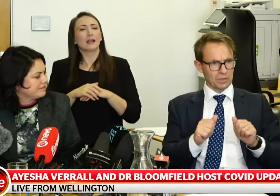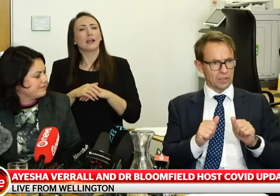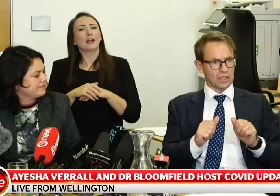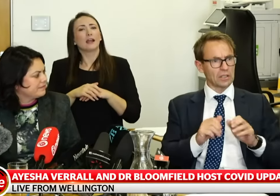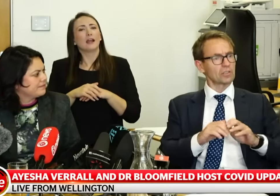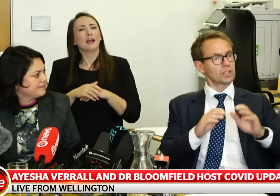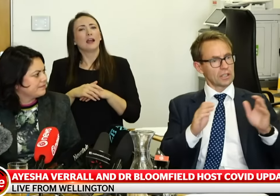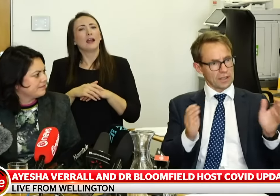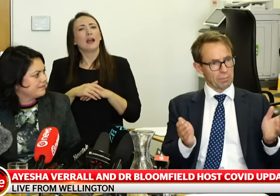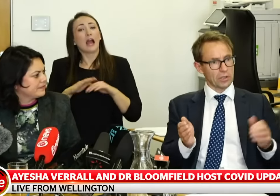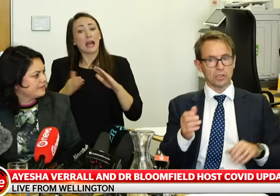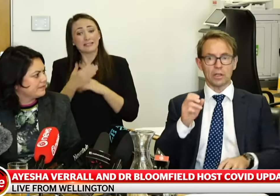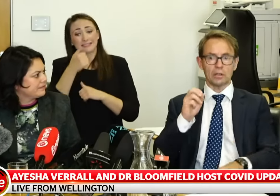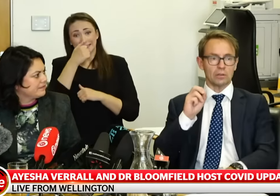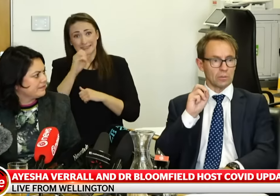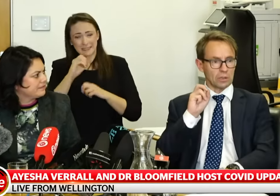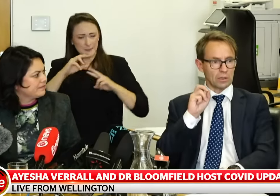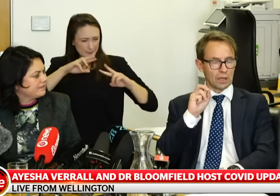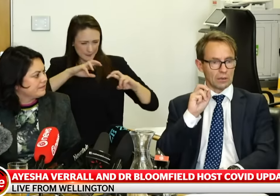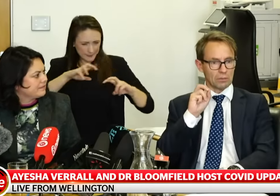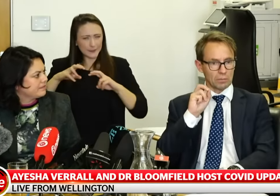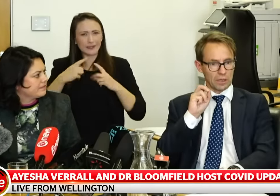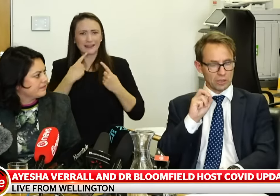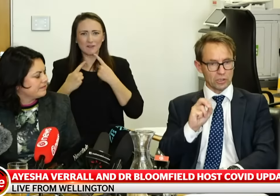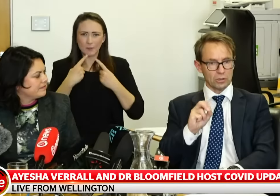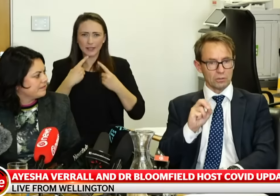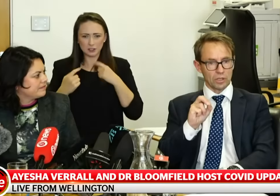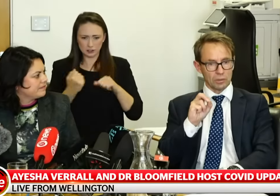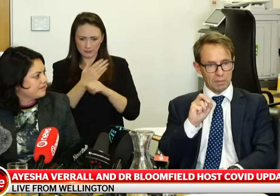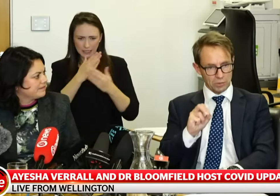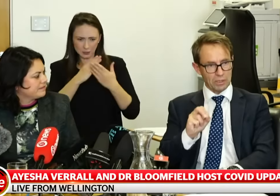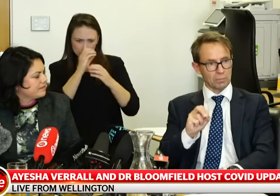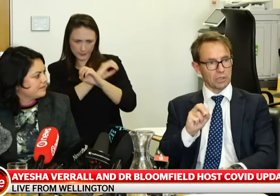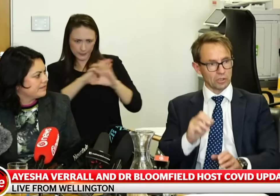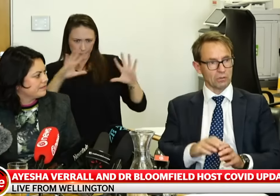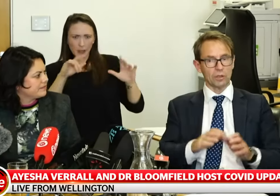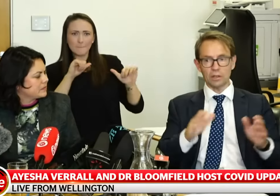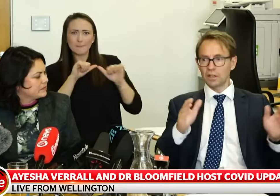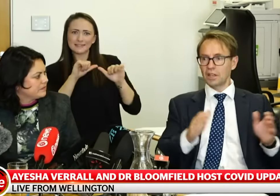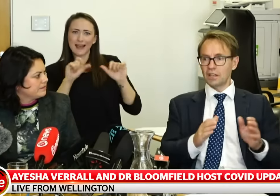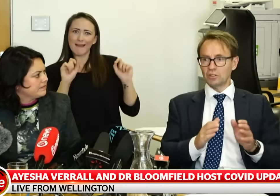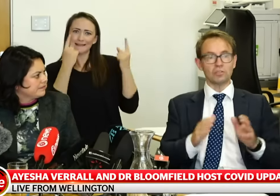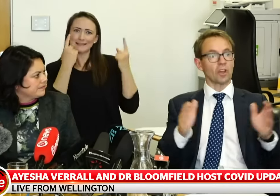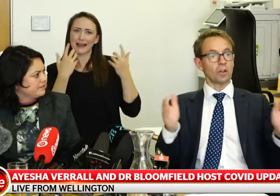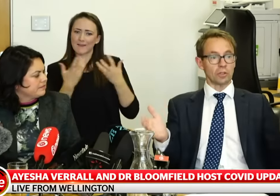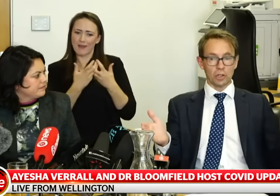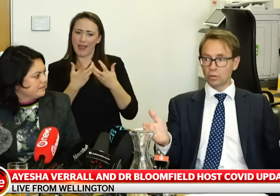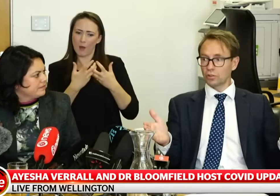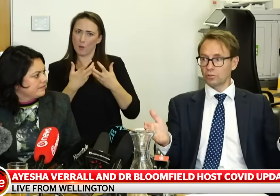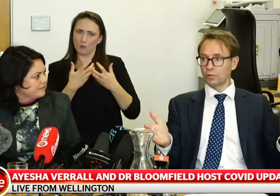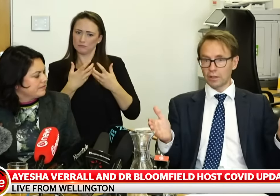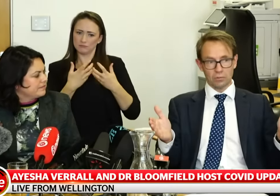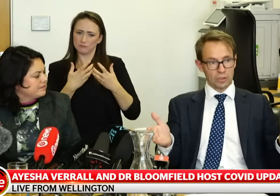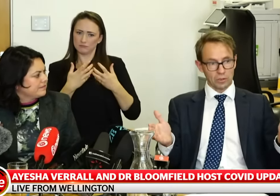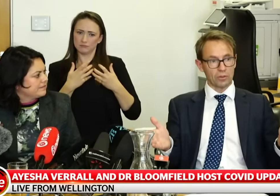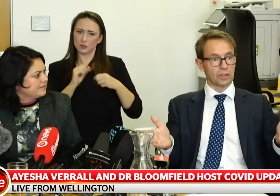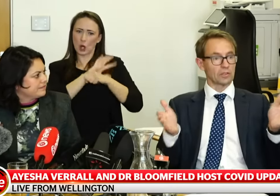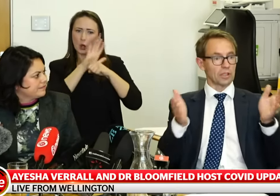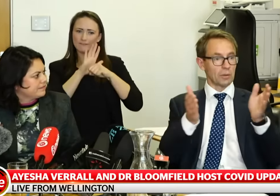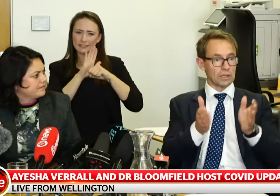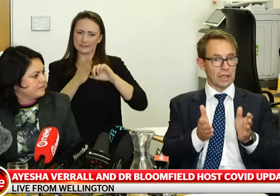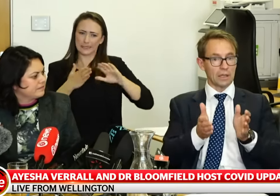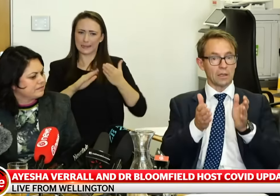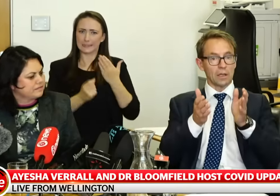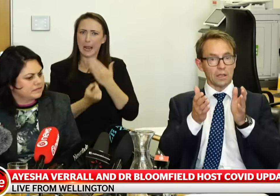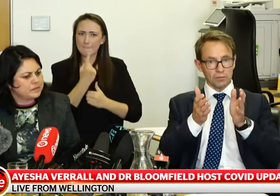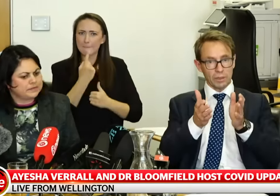might be missing here, just to get that picture, and we'll get a much better picture if we're, in a sense, over-inclusive. And the really good thing is